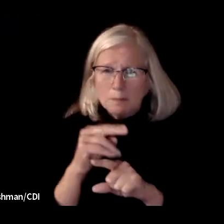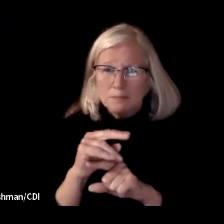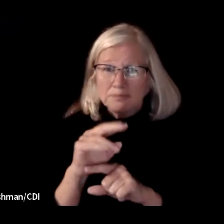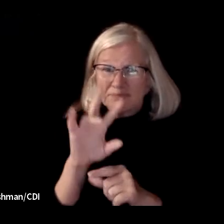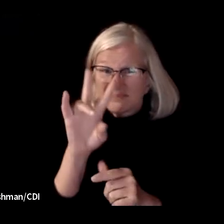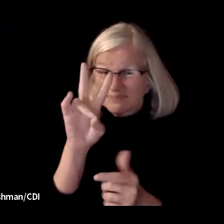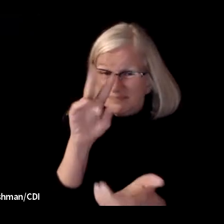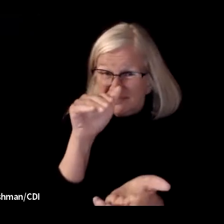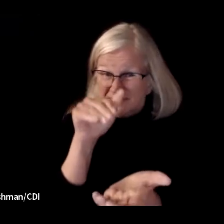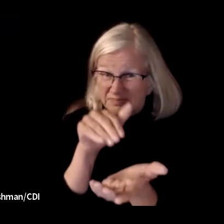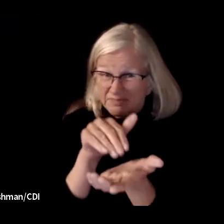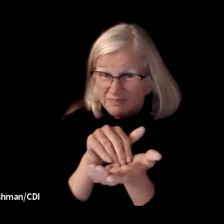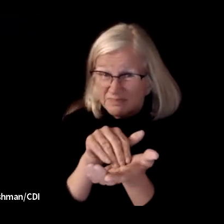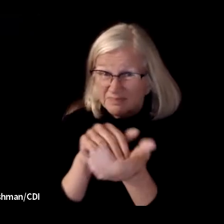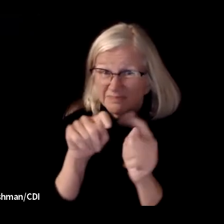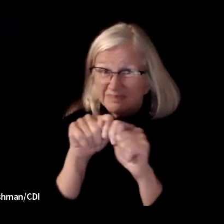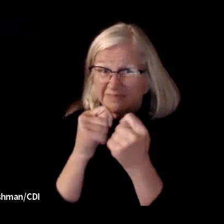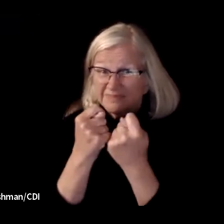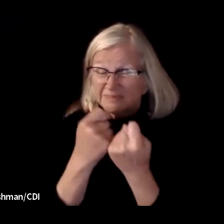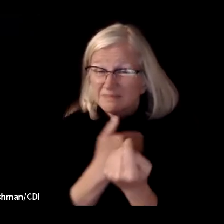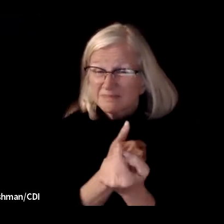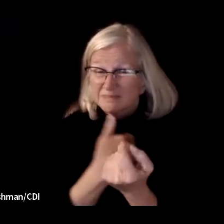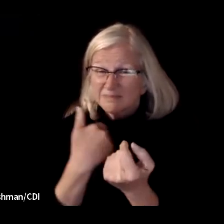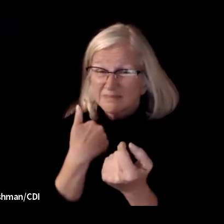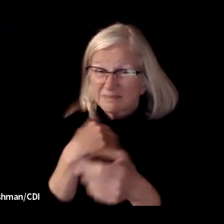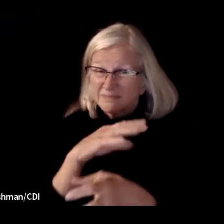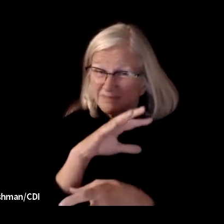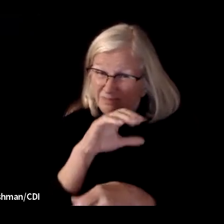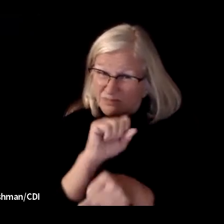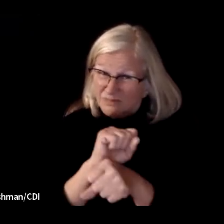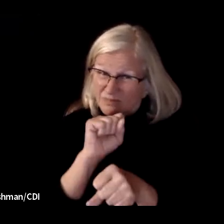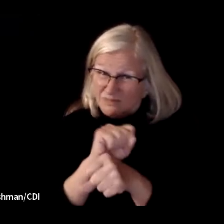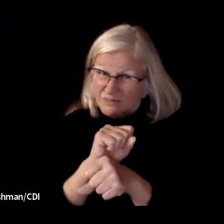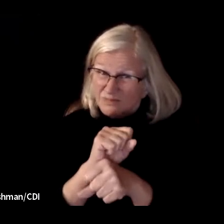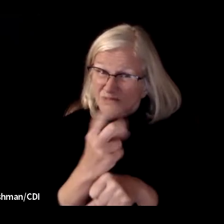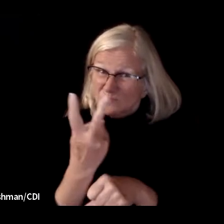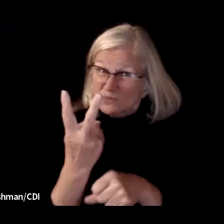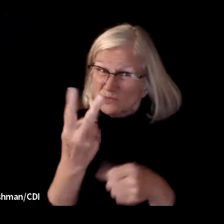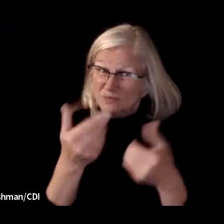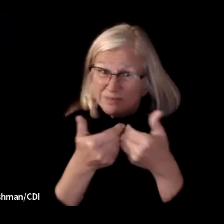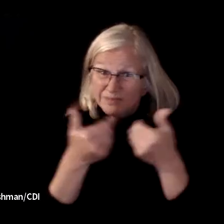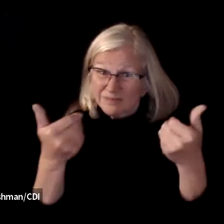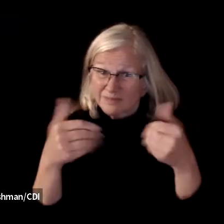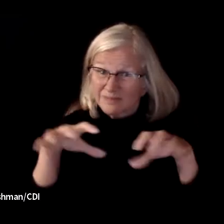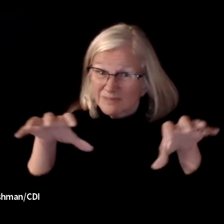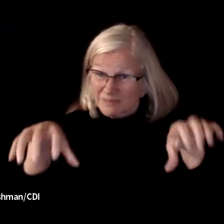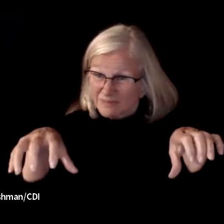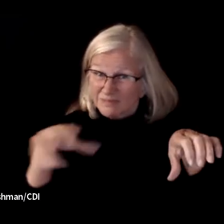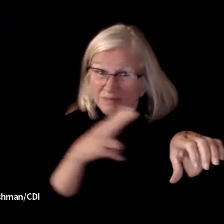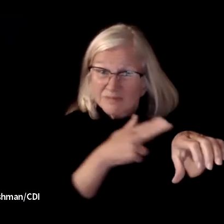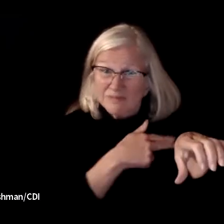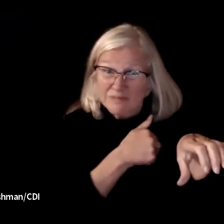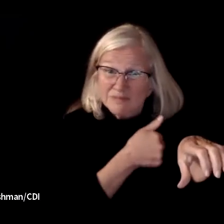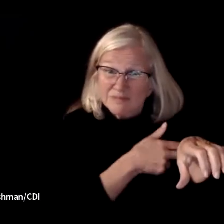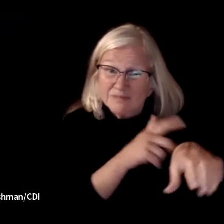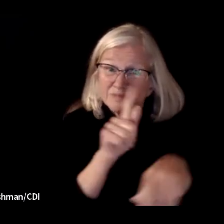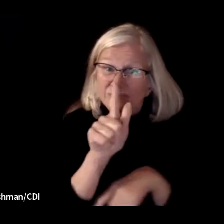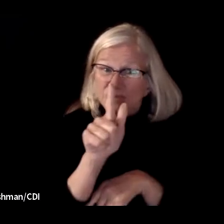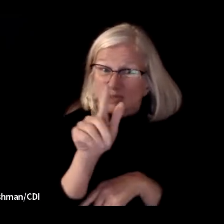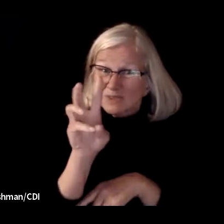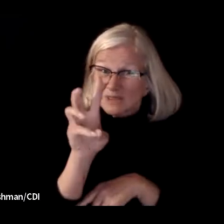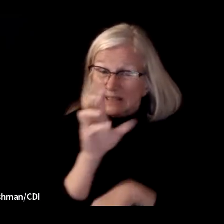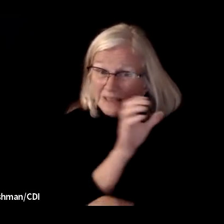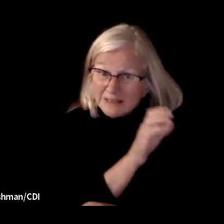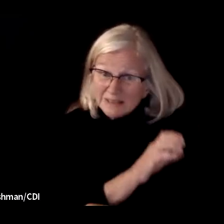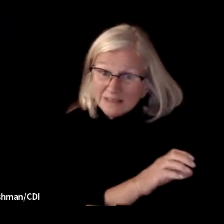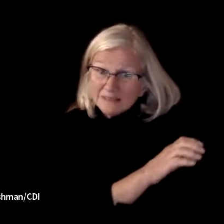operate and provide care across 2 hospitals, 26 clinics, and we also provide air and ground ambulance services across